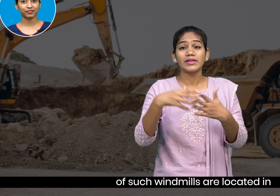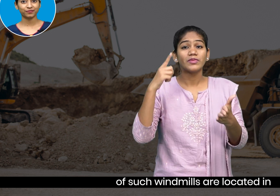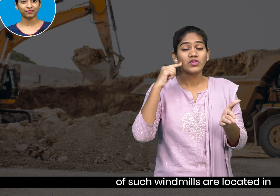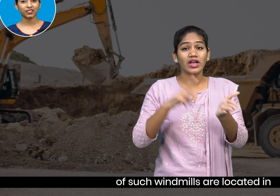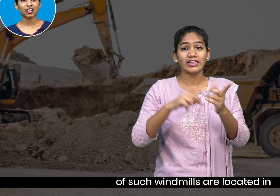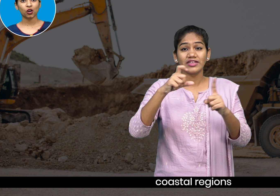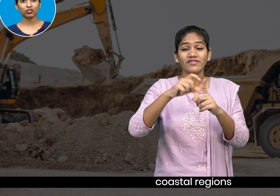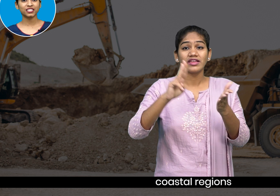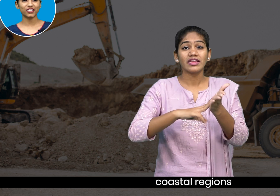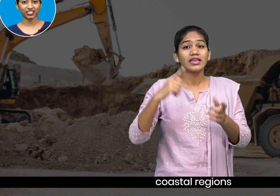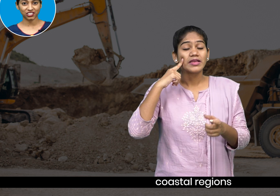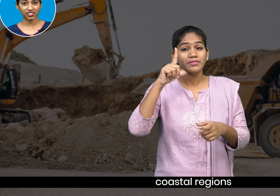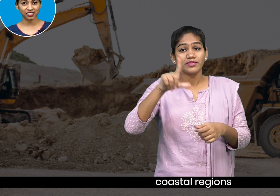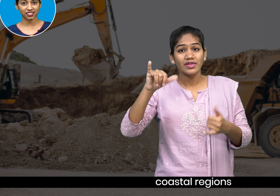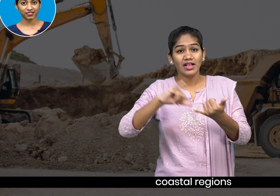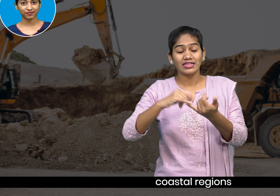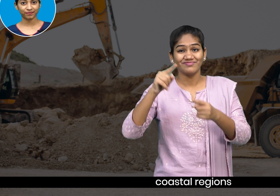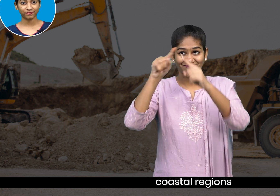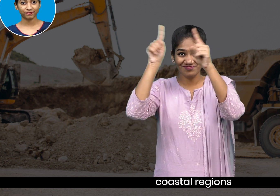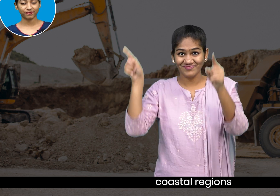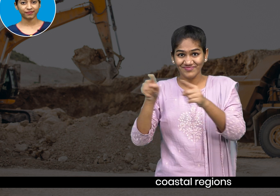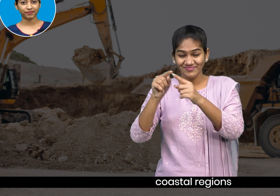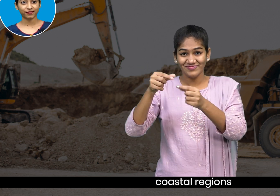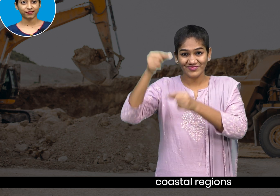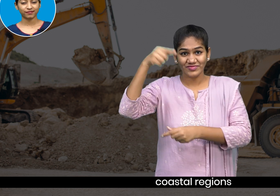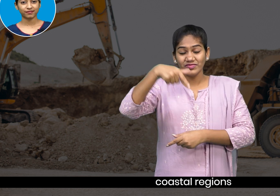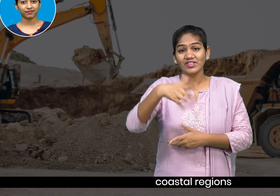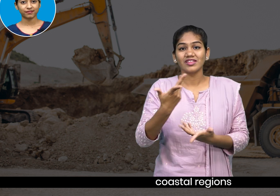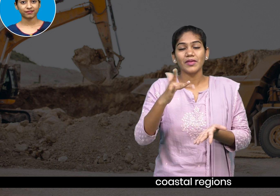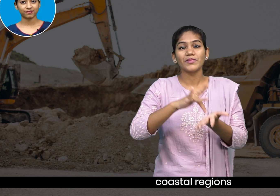in coastal regions